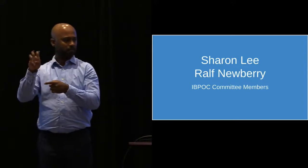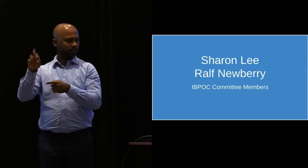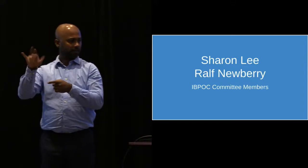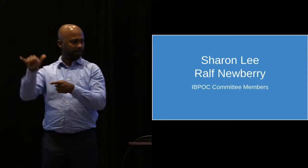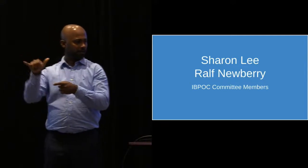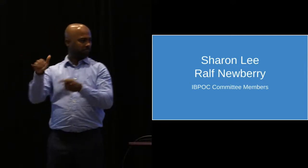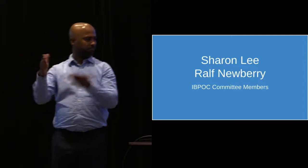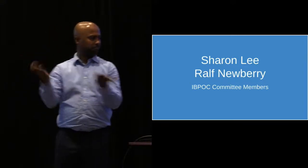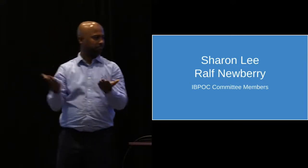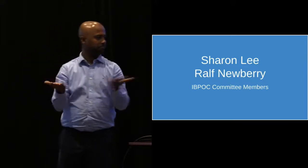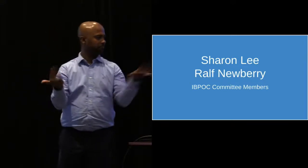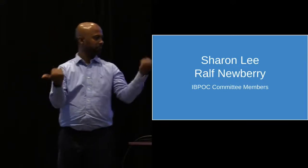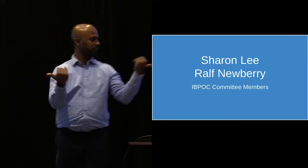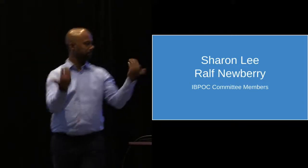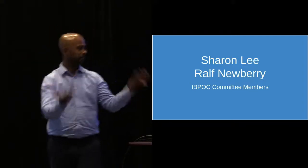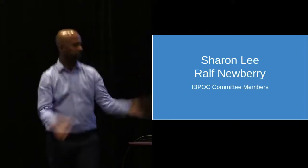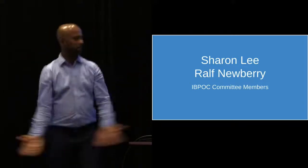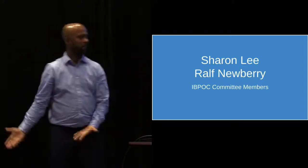Ralph Newberry.